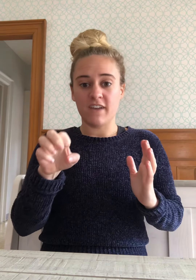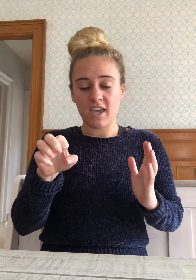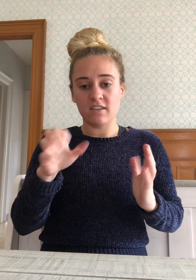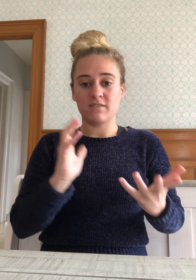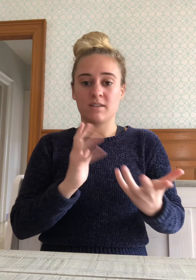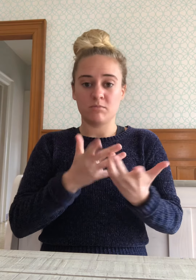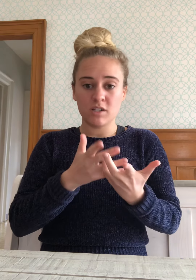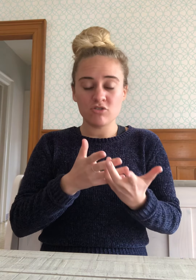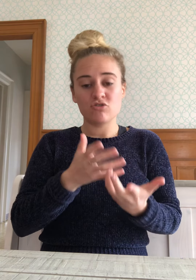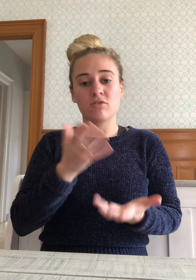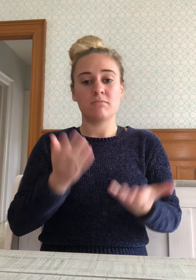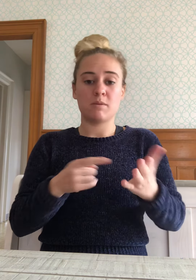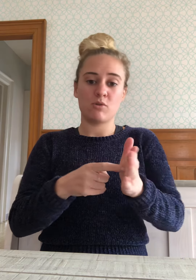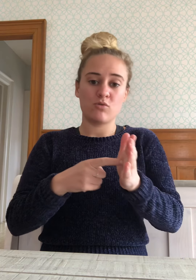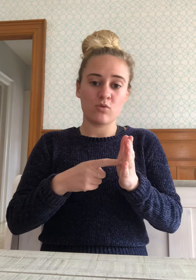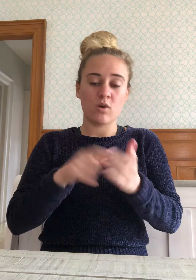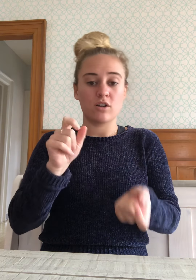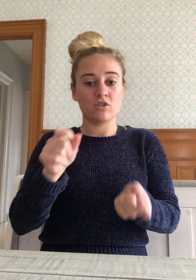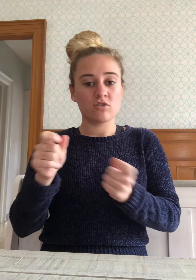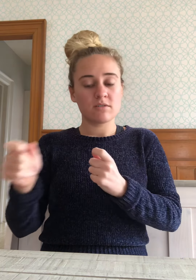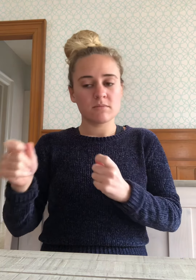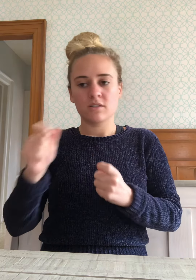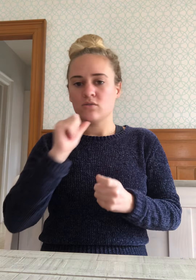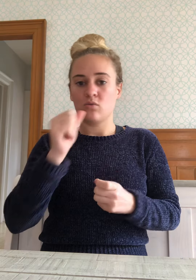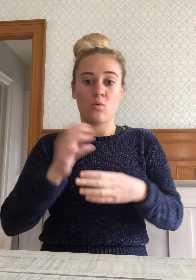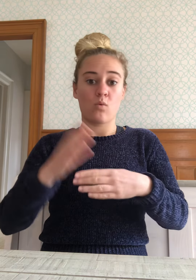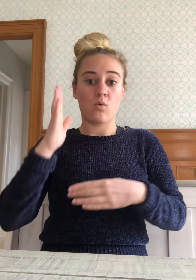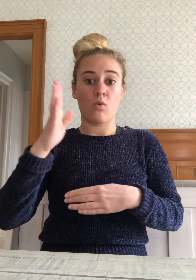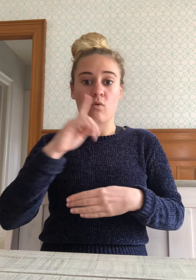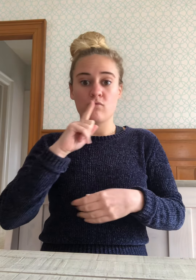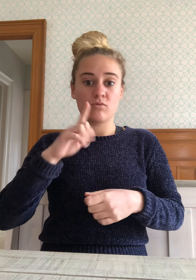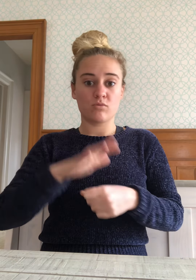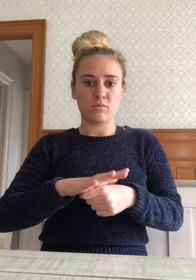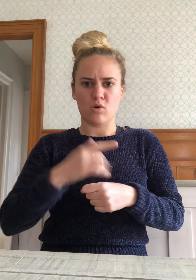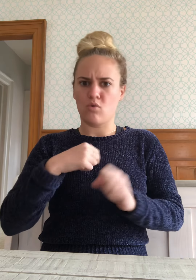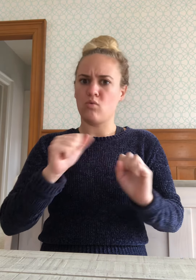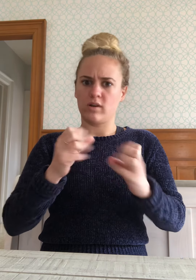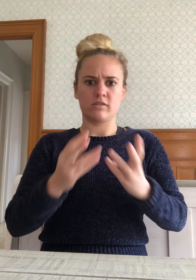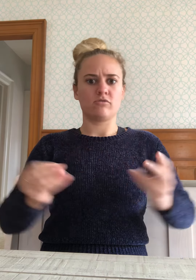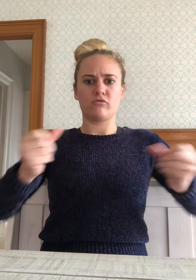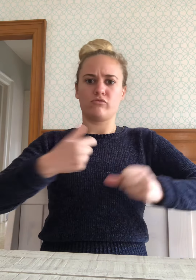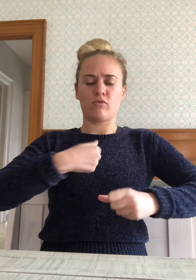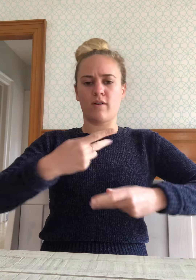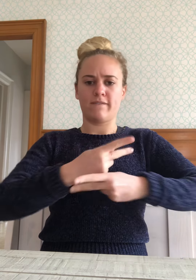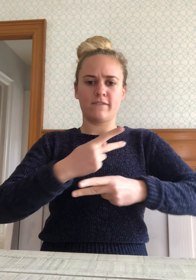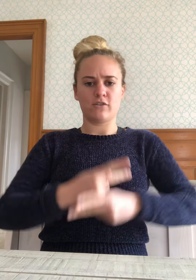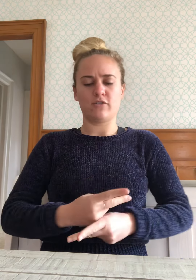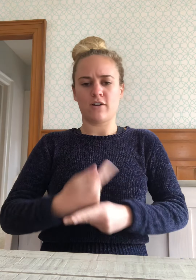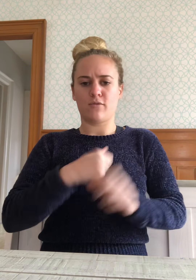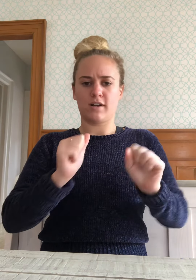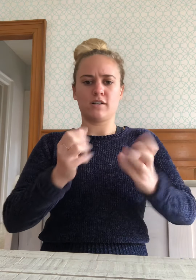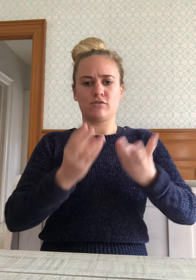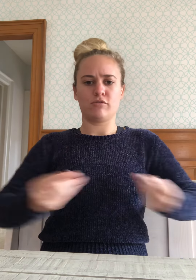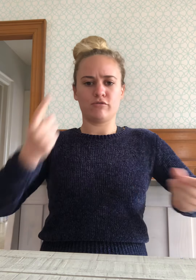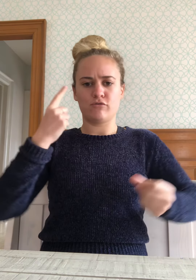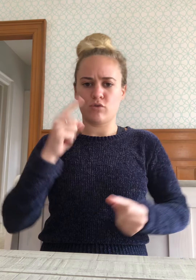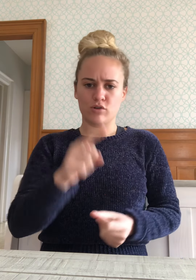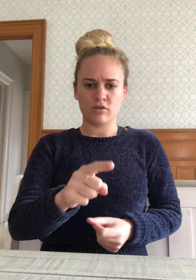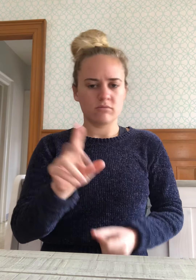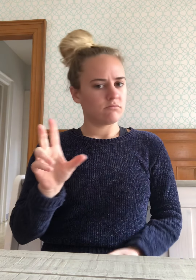necessary. Okay? Don't overpromise. I can solve this problem. I figured out what's wrong. I can solve this problem. Be careful.